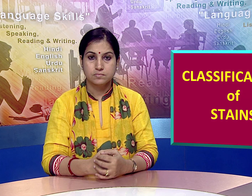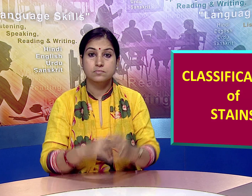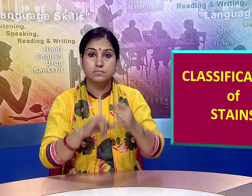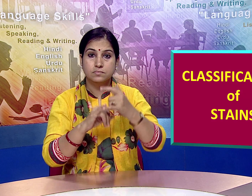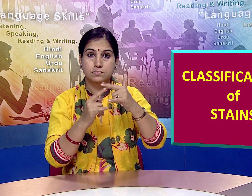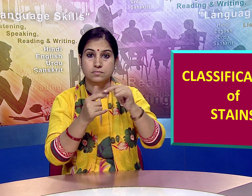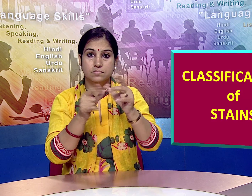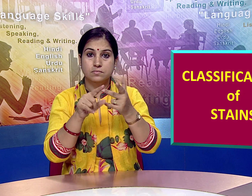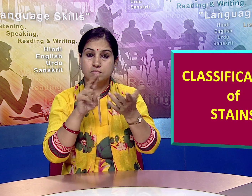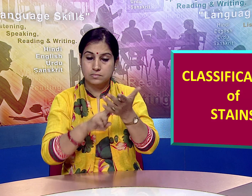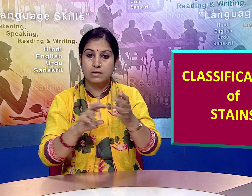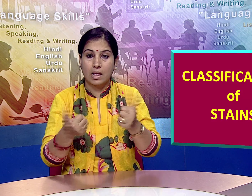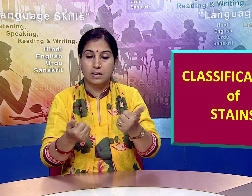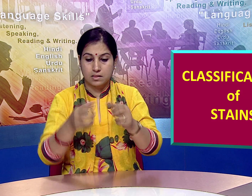Stain can be classified